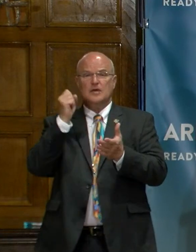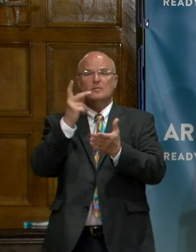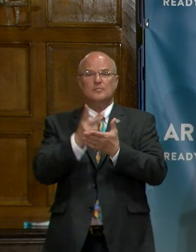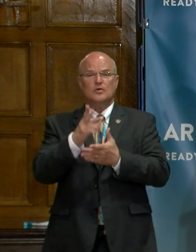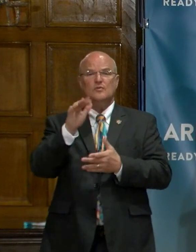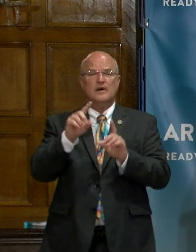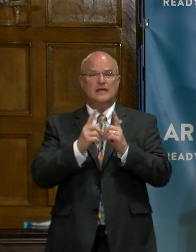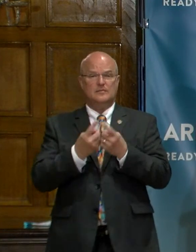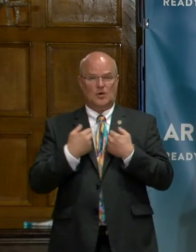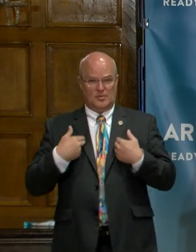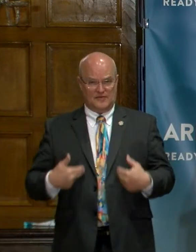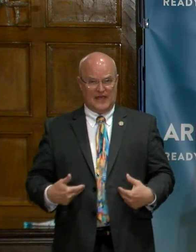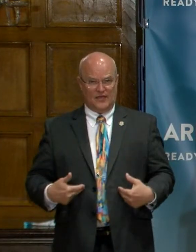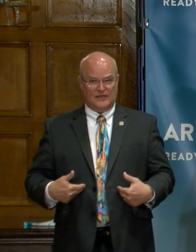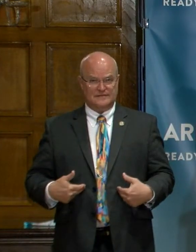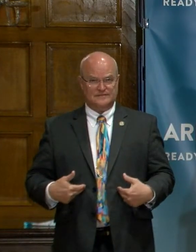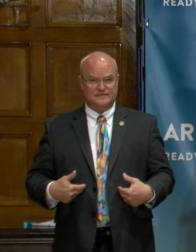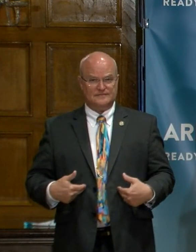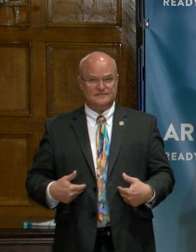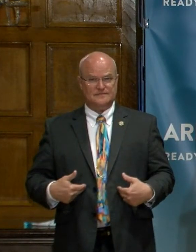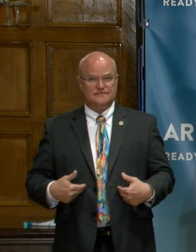approved by the Department of Health.